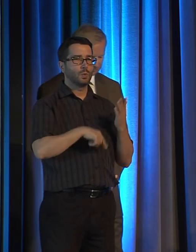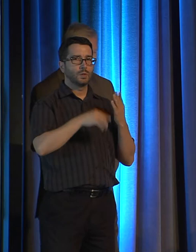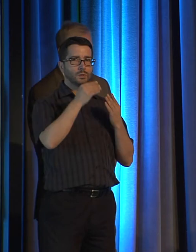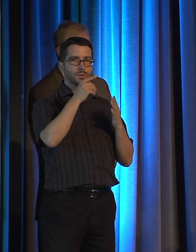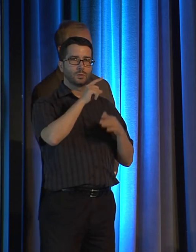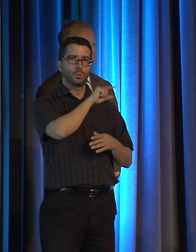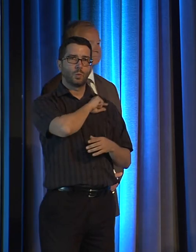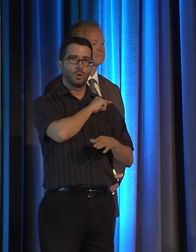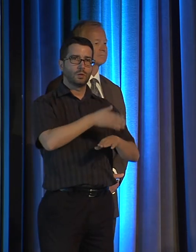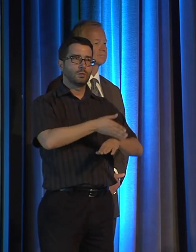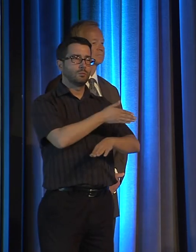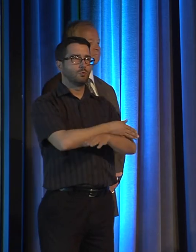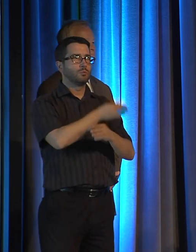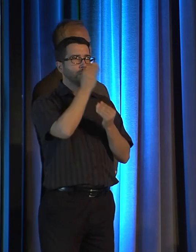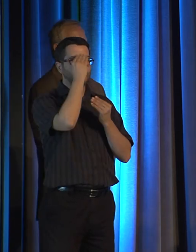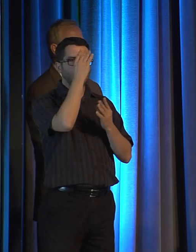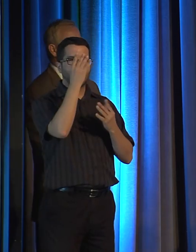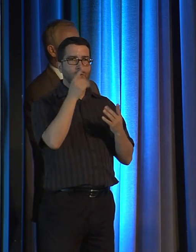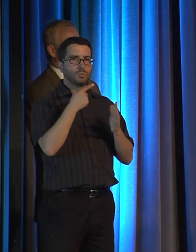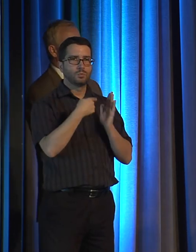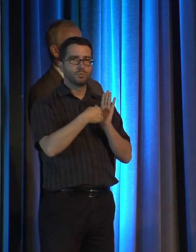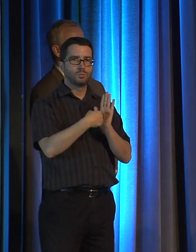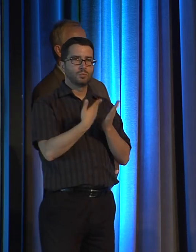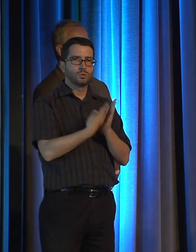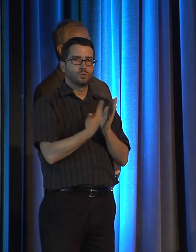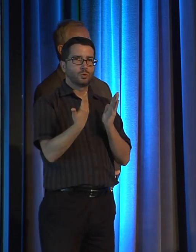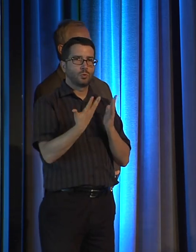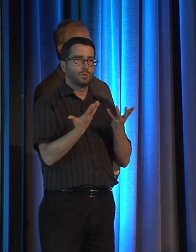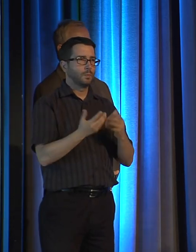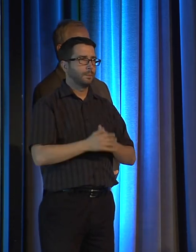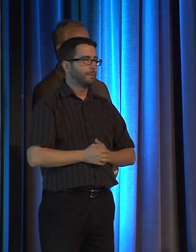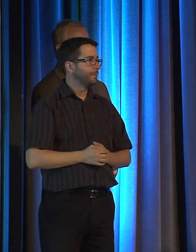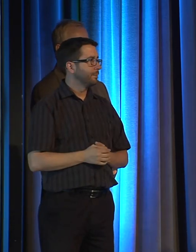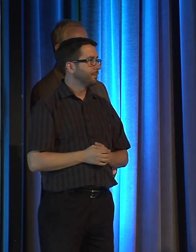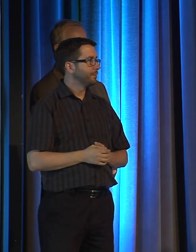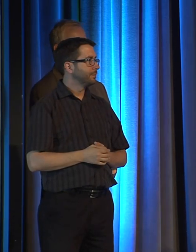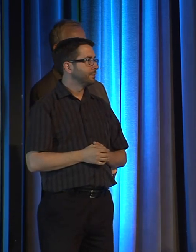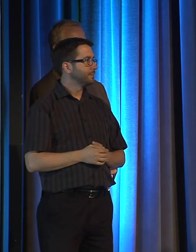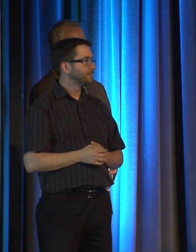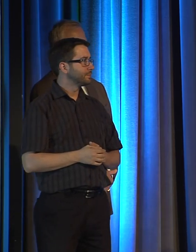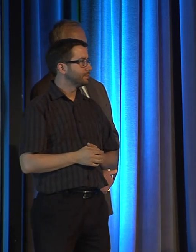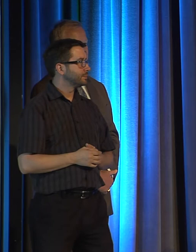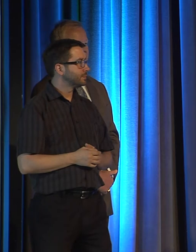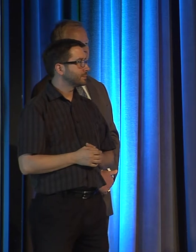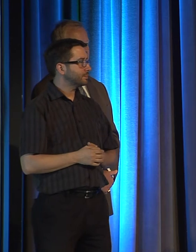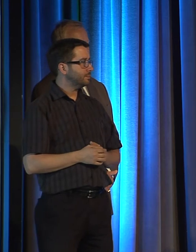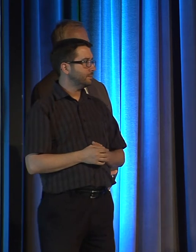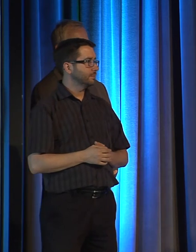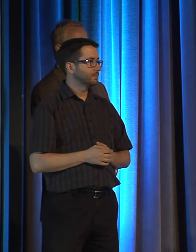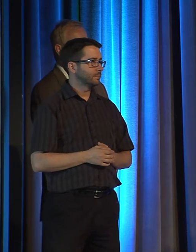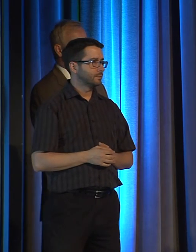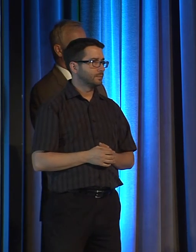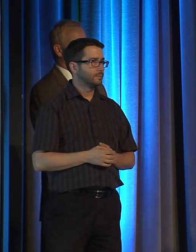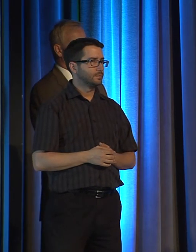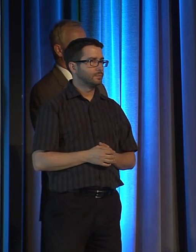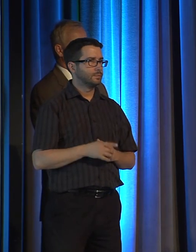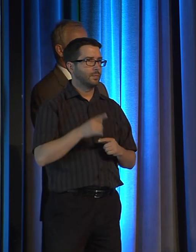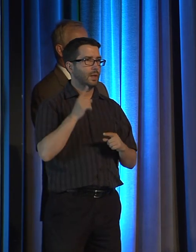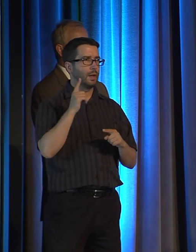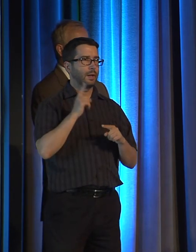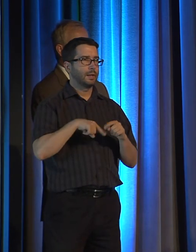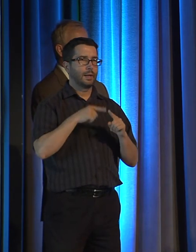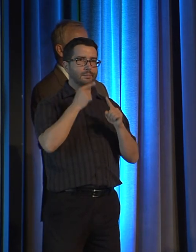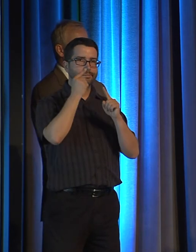data. So I can't tell you all of that. I can't itemize that for you right